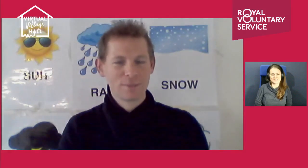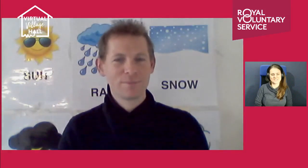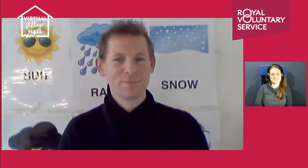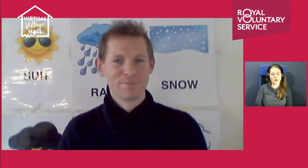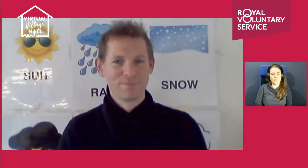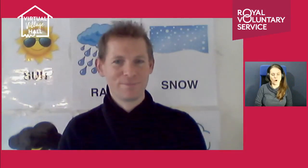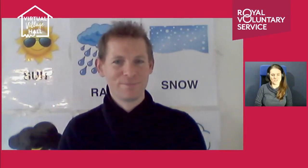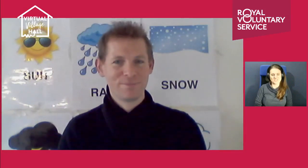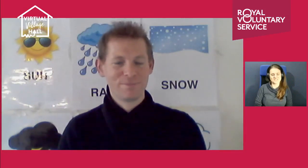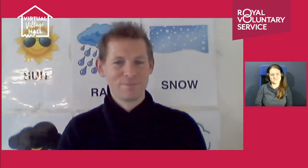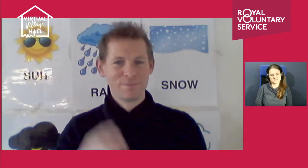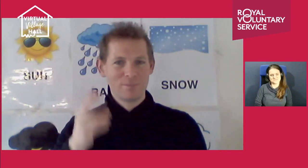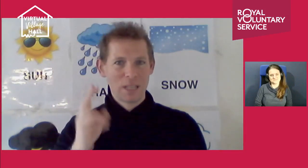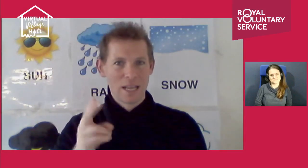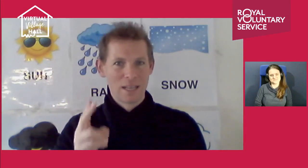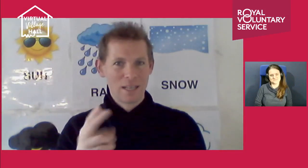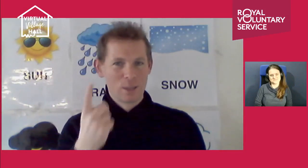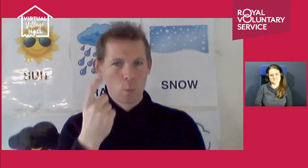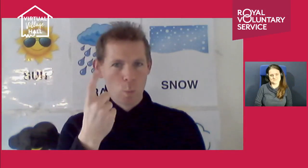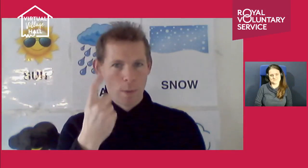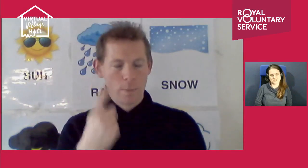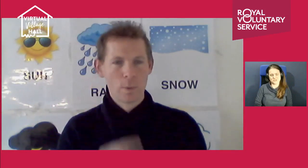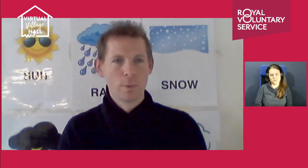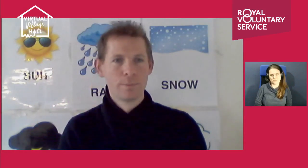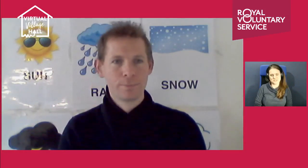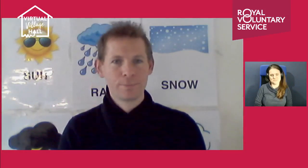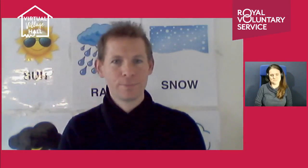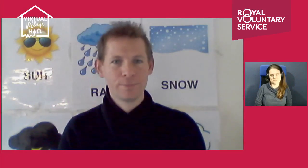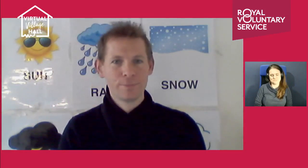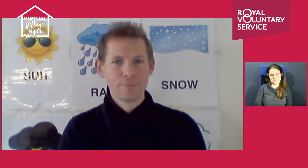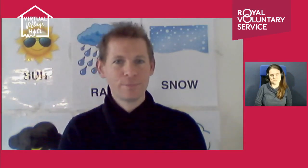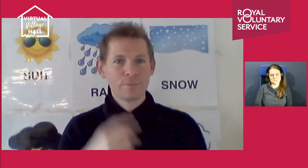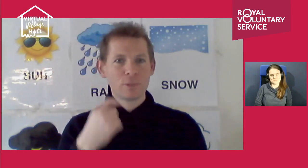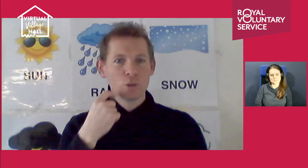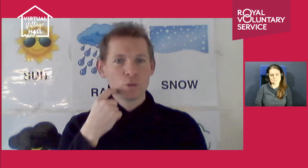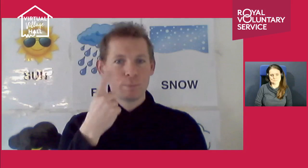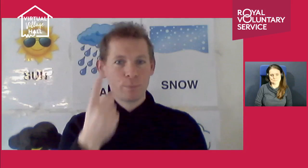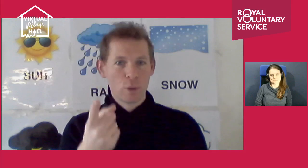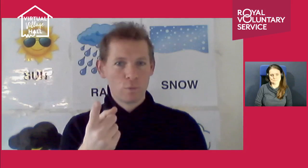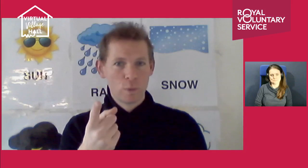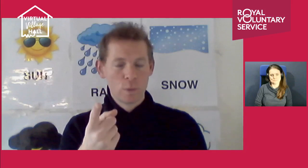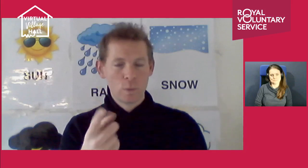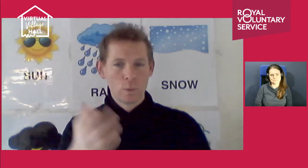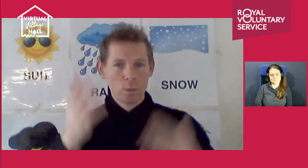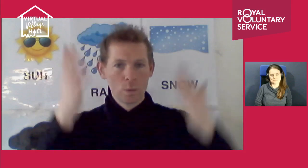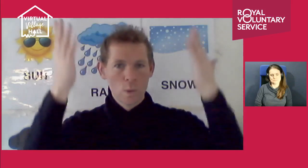weather, what? I'll do it one more time.